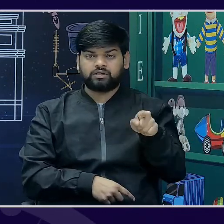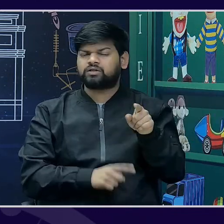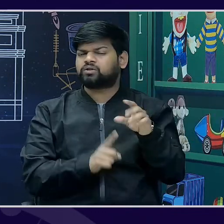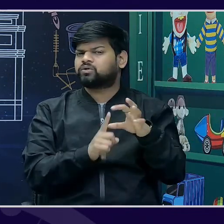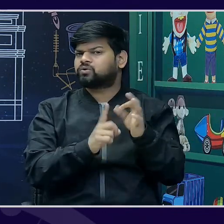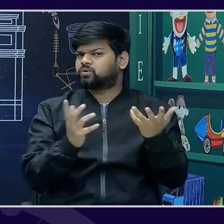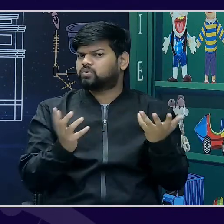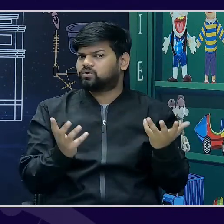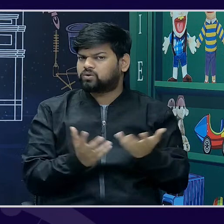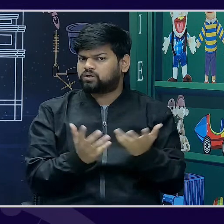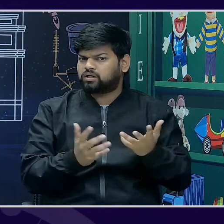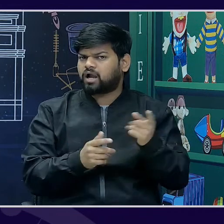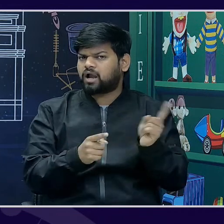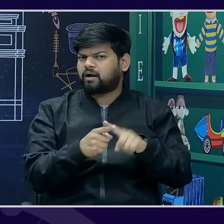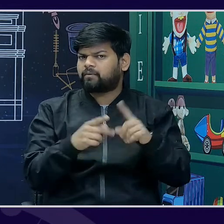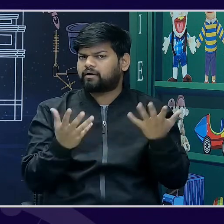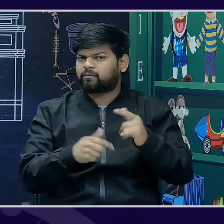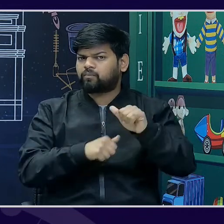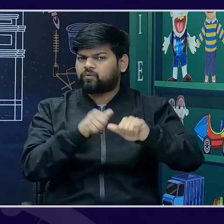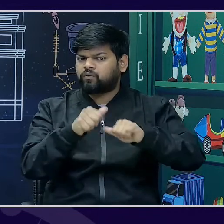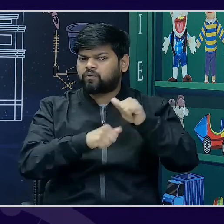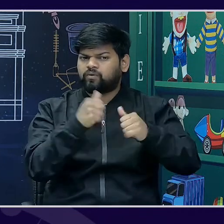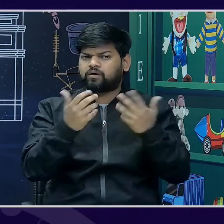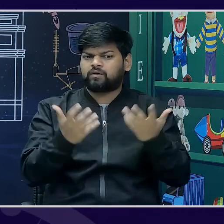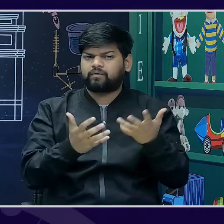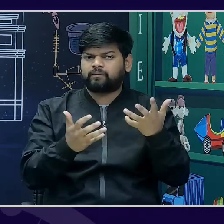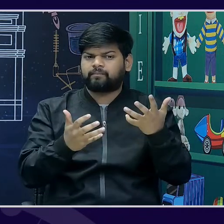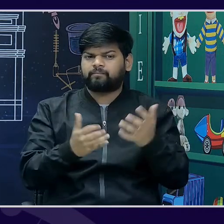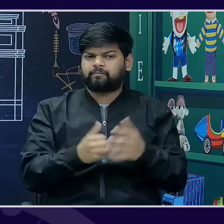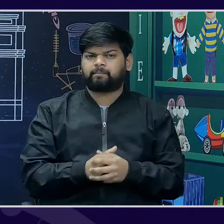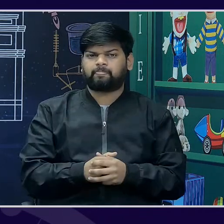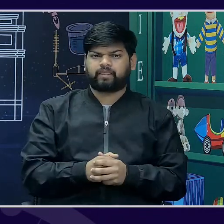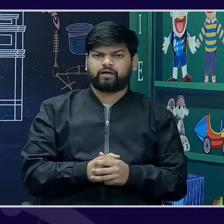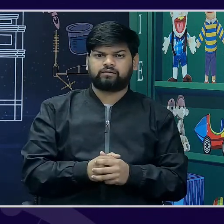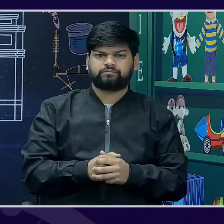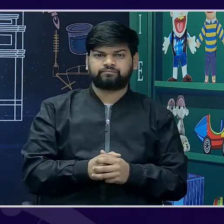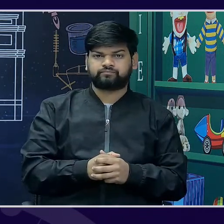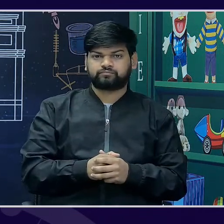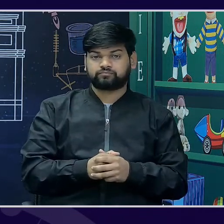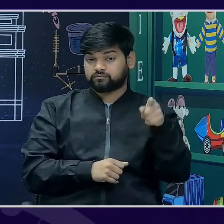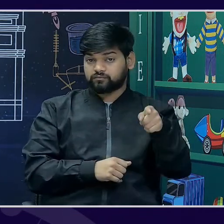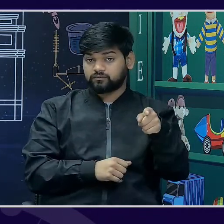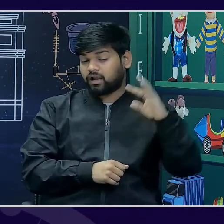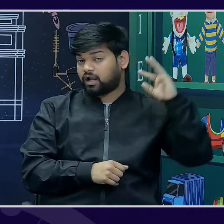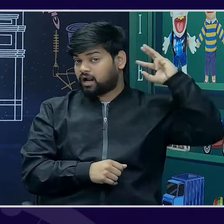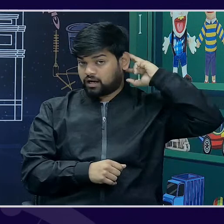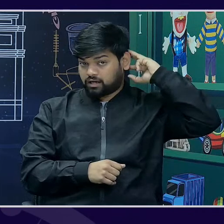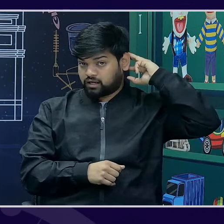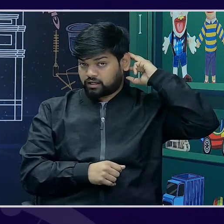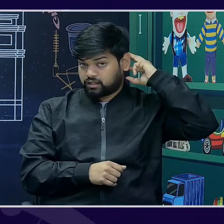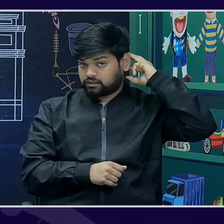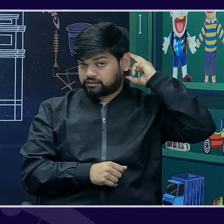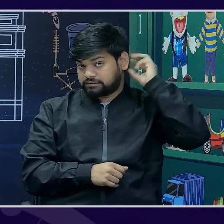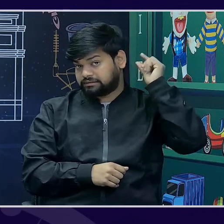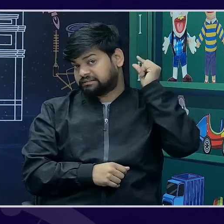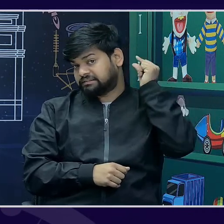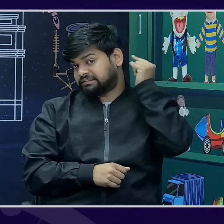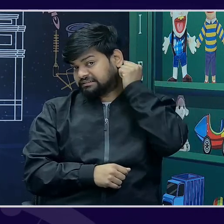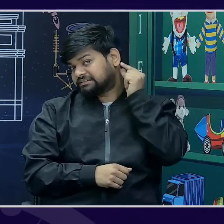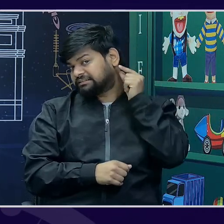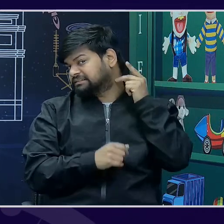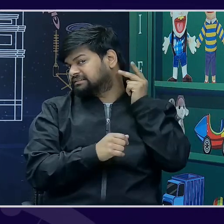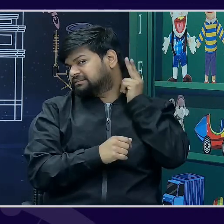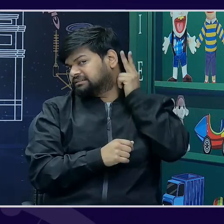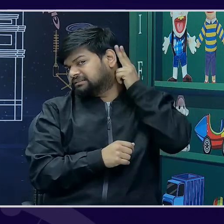it induces a system where 100% sound is being given to the cochlea for further transmission.